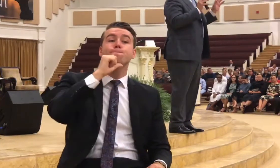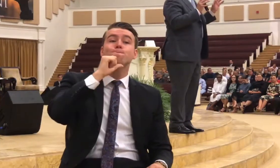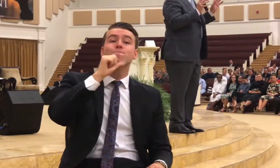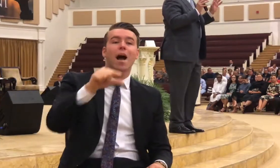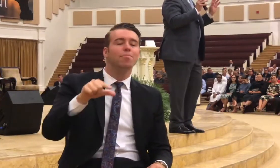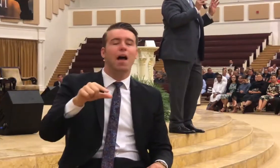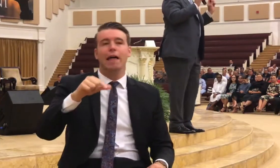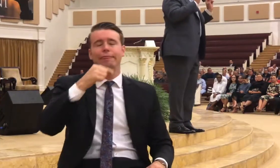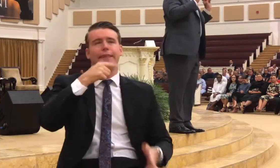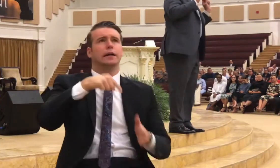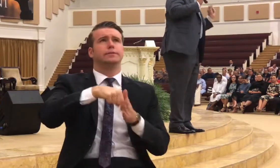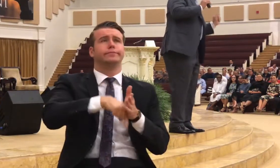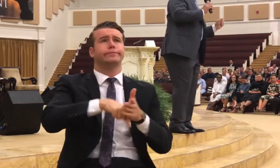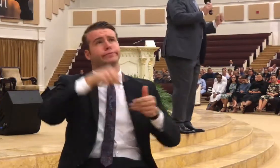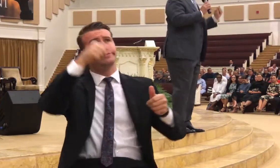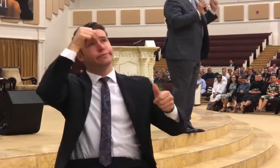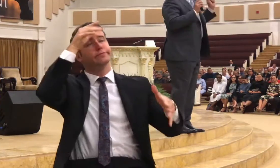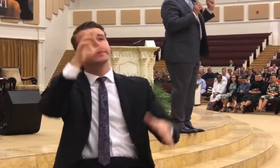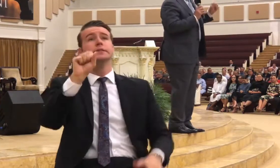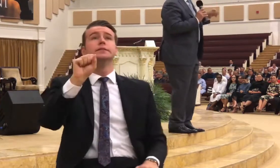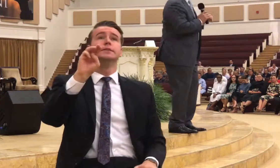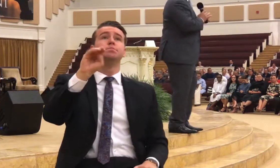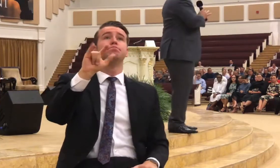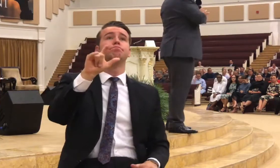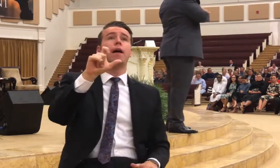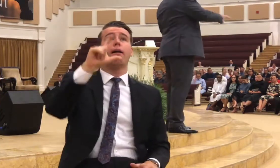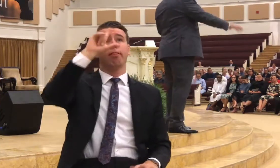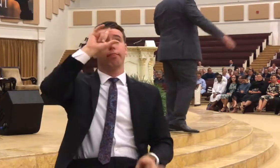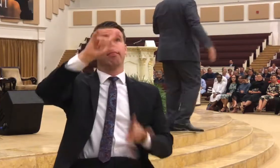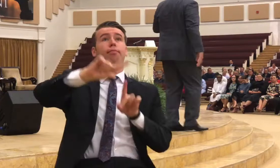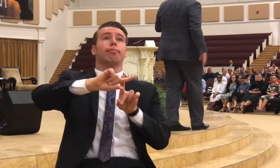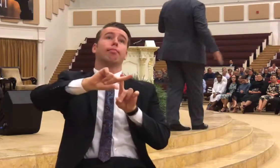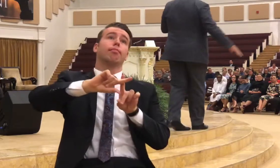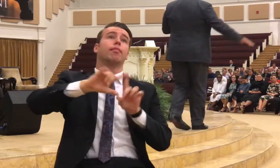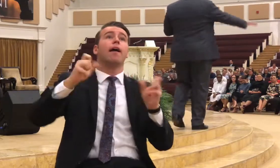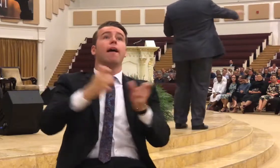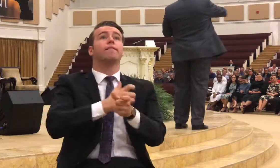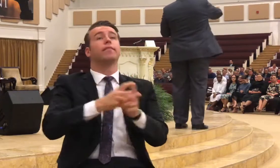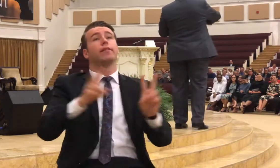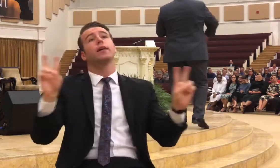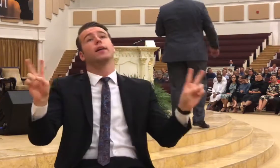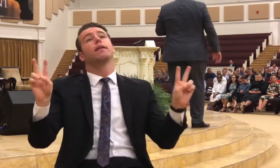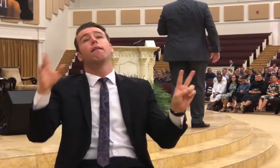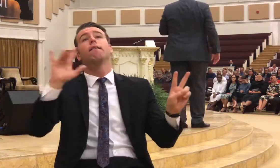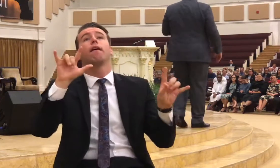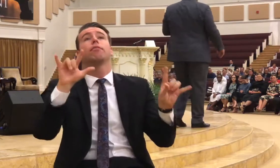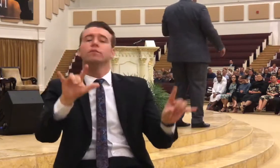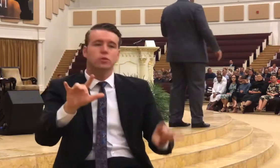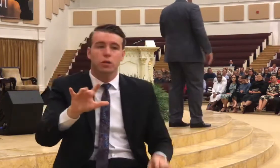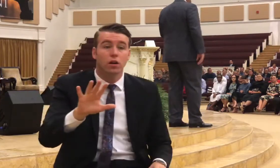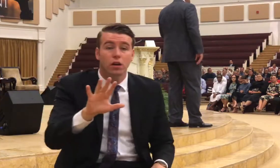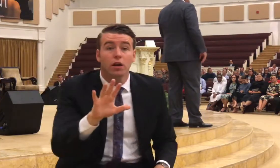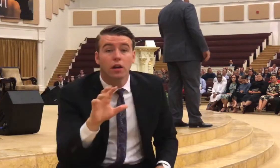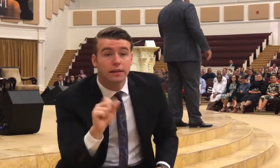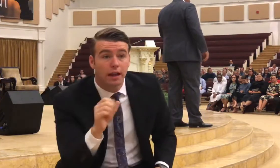I'm not the guru of just smile and feel good and everything's going to be all right, honey. God loves you. He